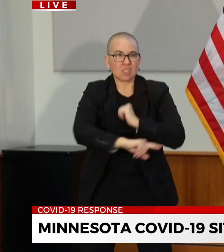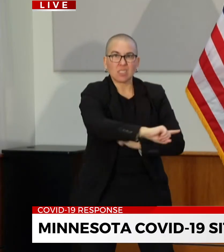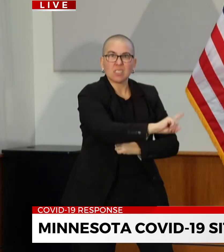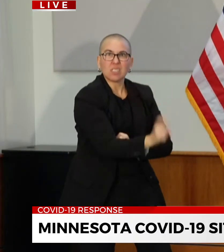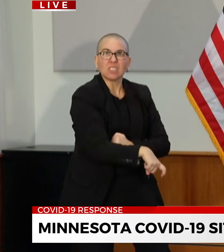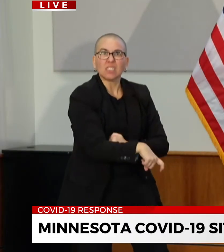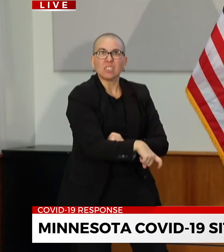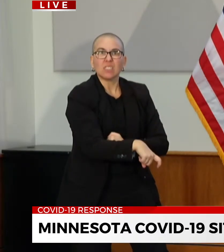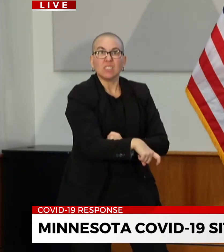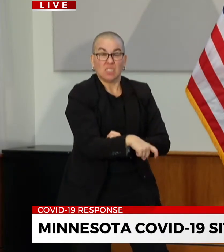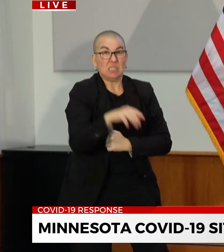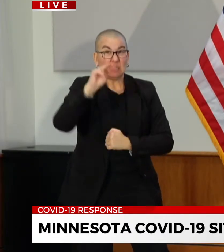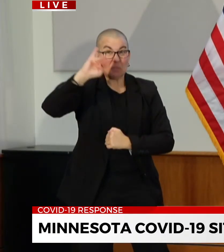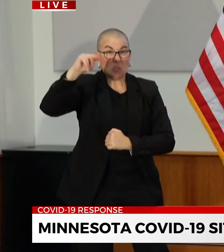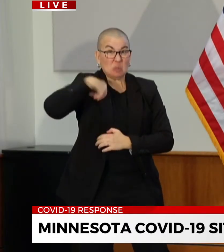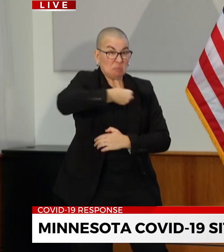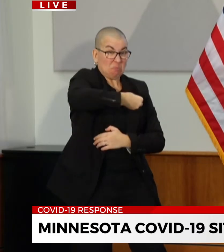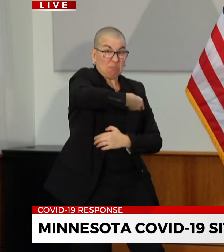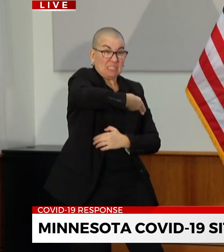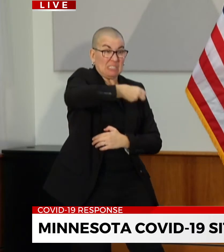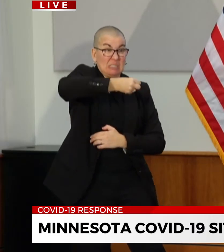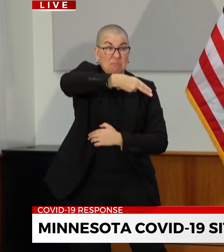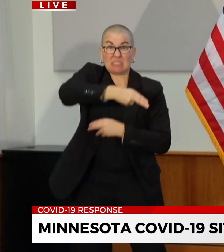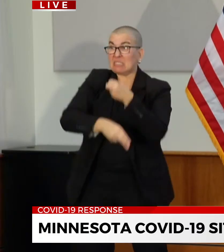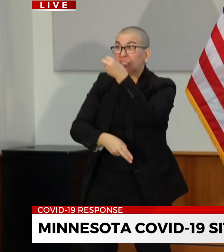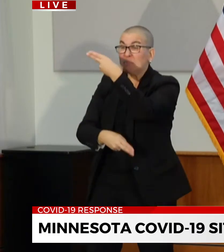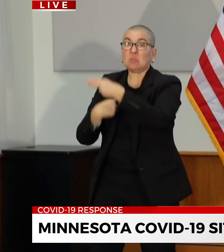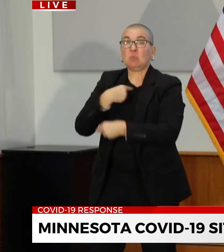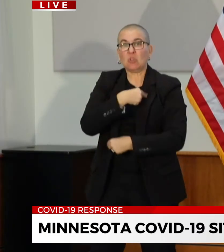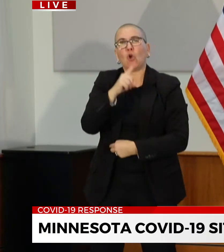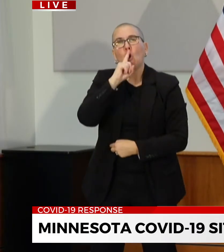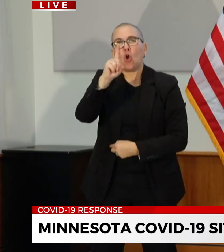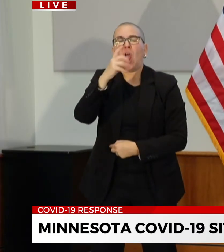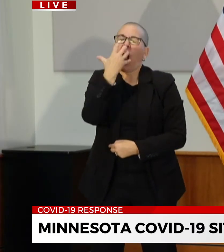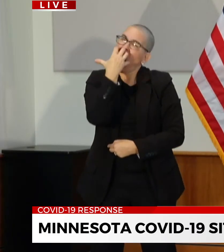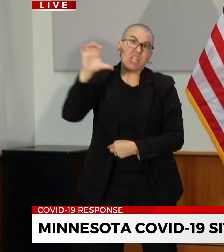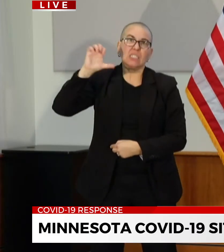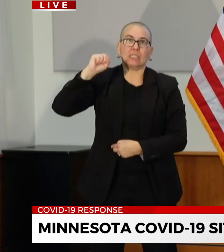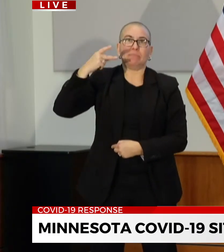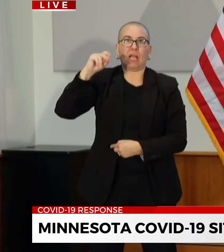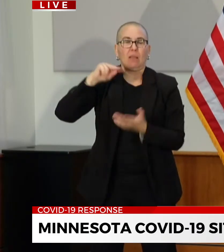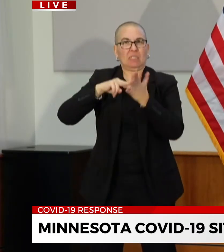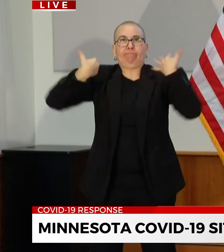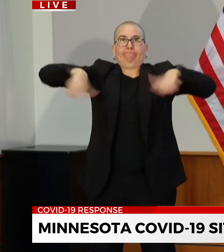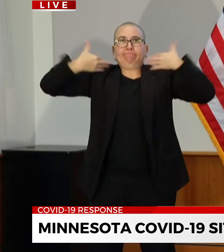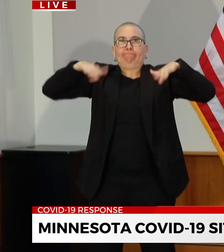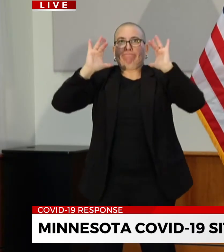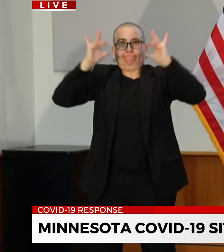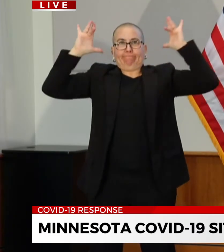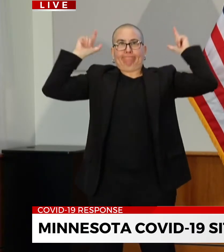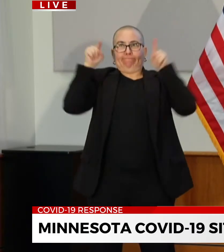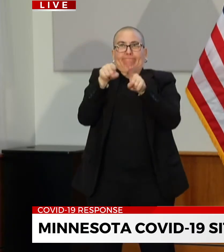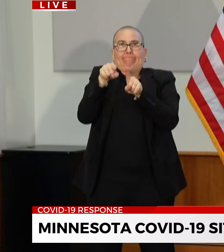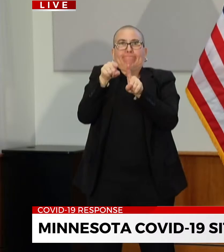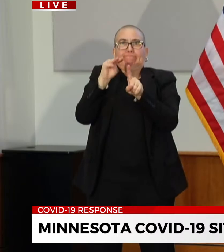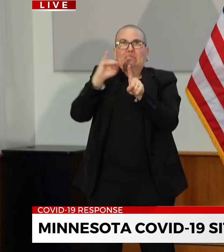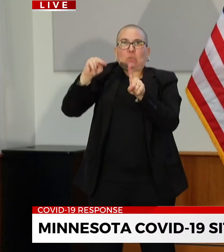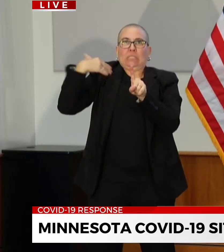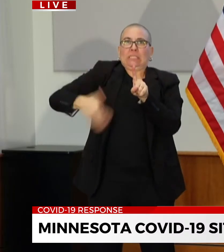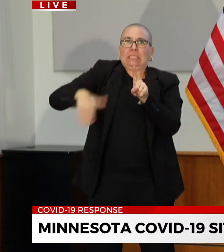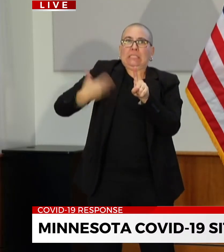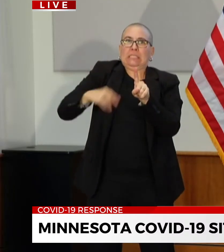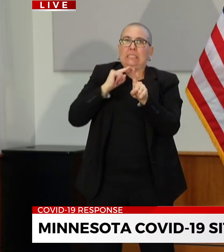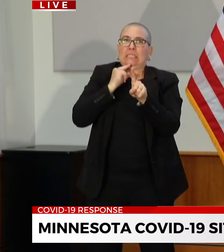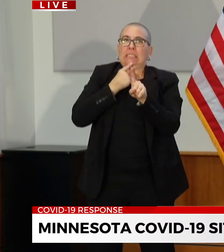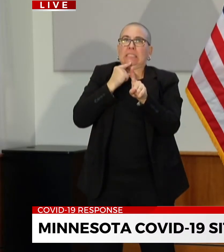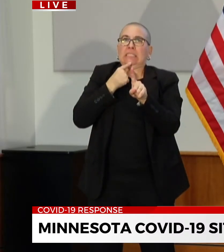a hotspot, as have been our neighbors for some weeks now, which is again why we've all been asked to be a